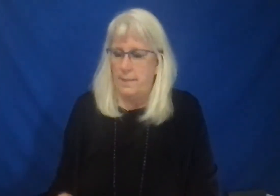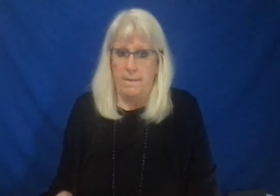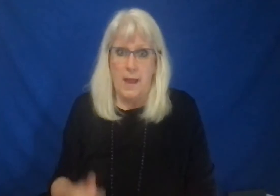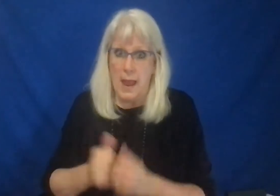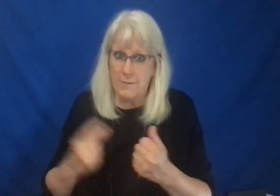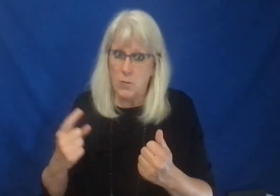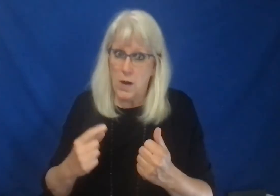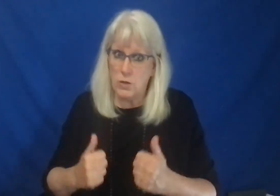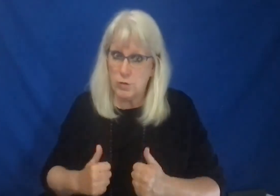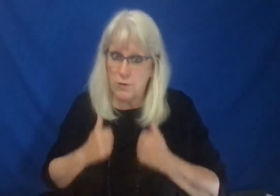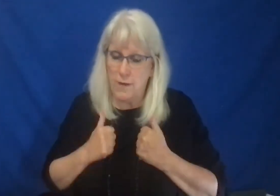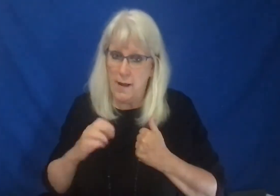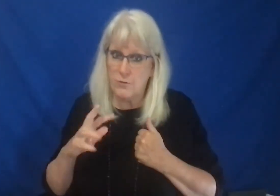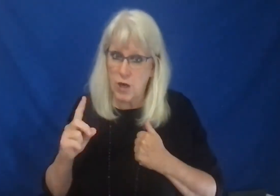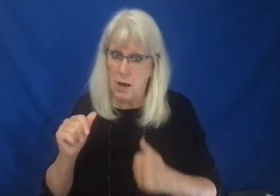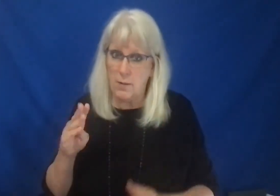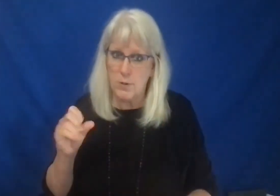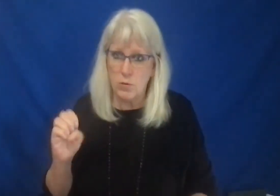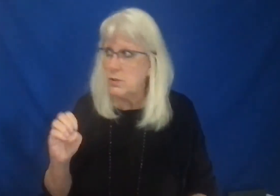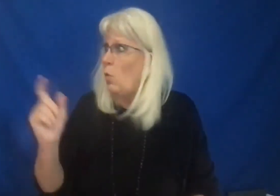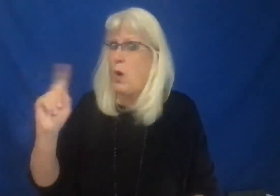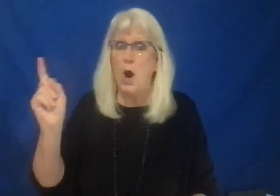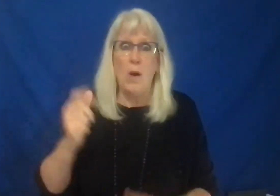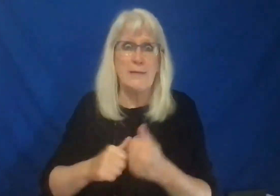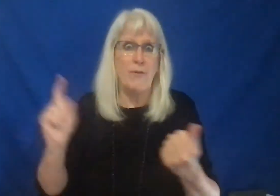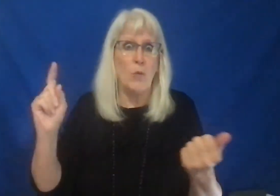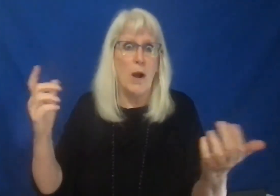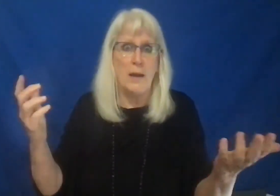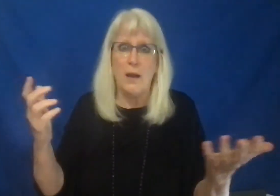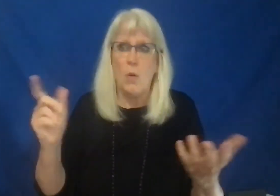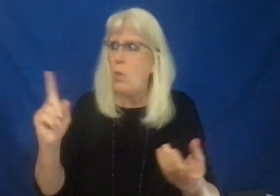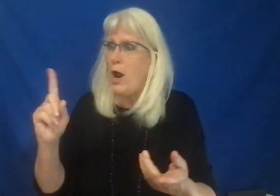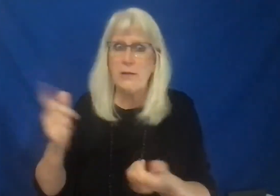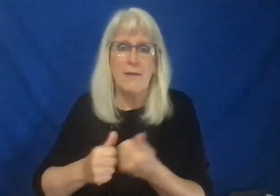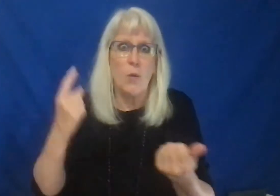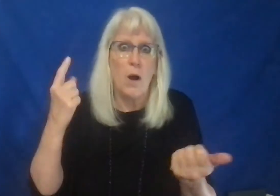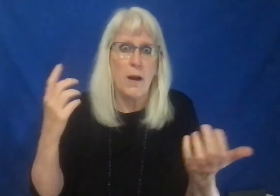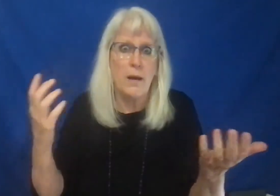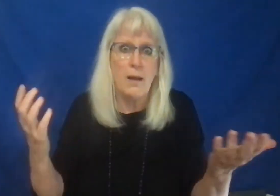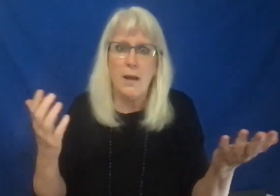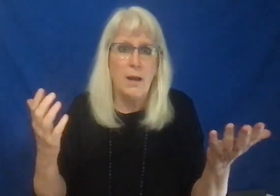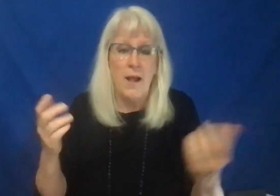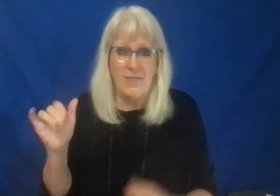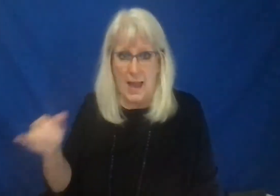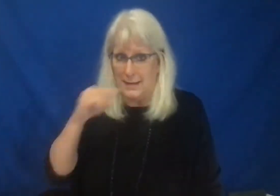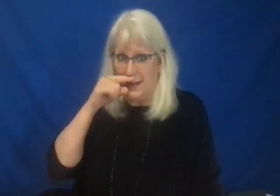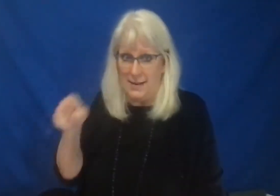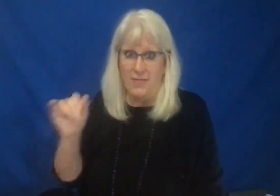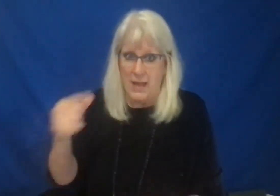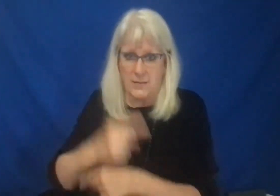the way I did was, where was everybody? Where was everybody? And that child on that day, whether